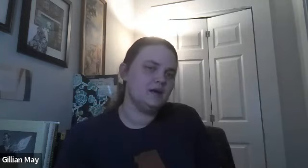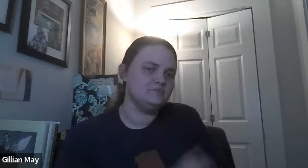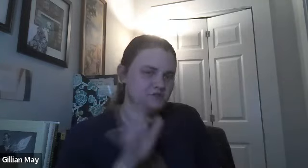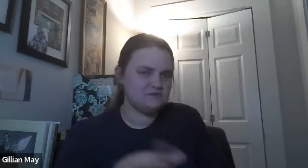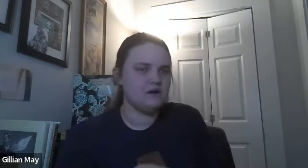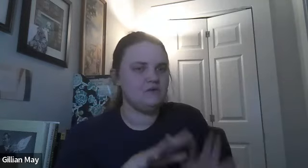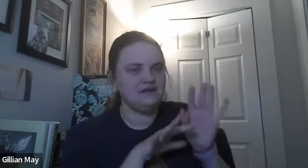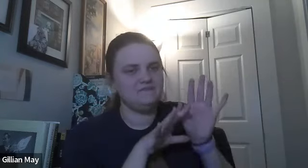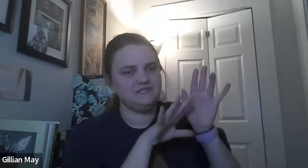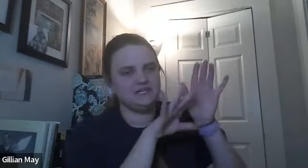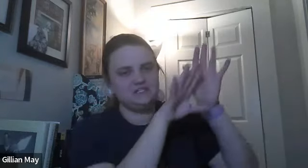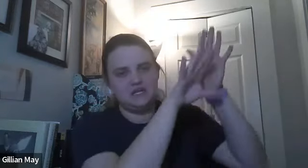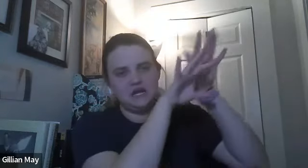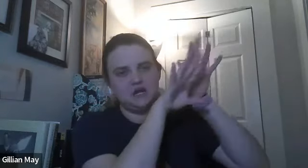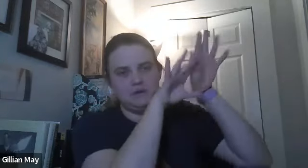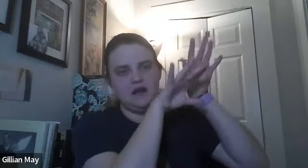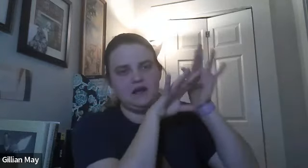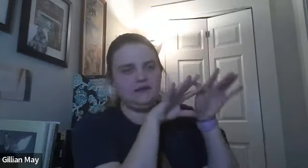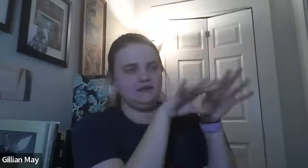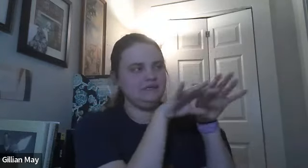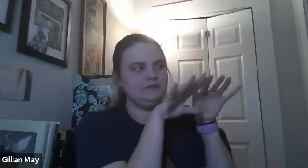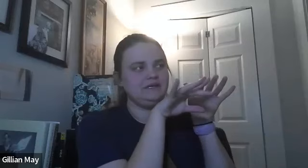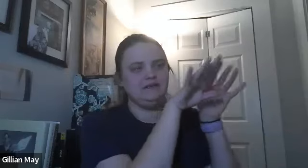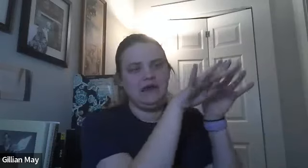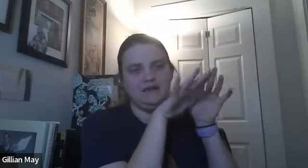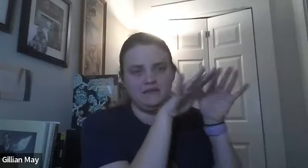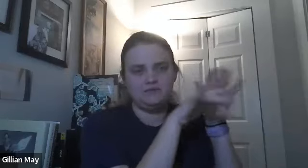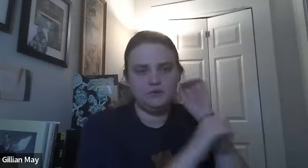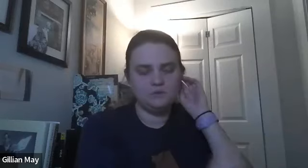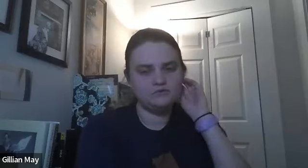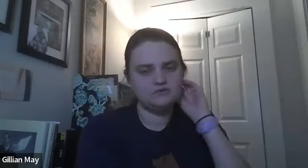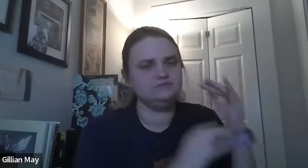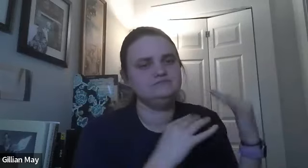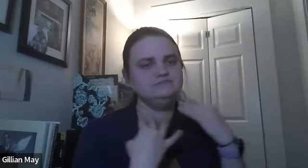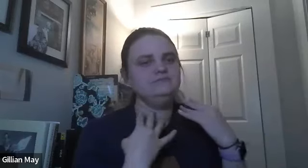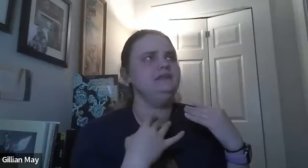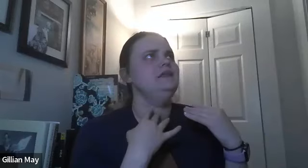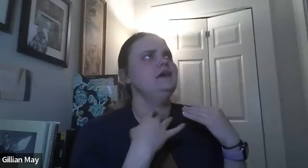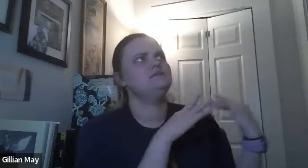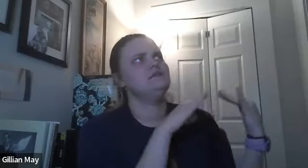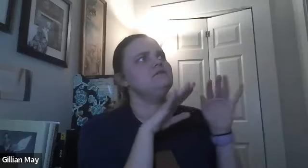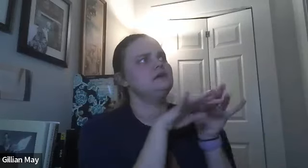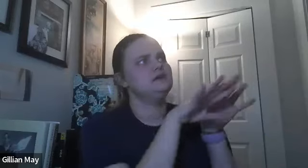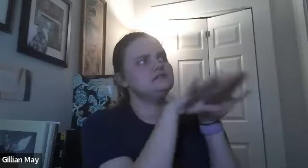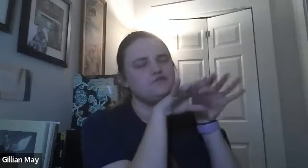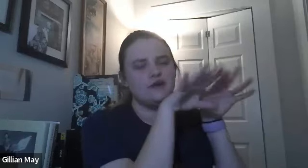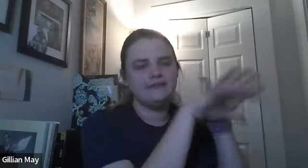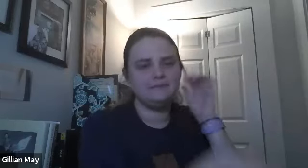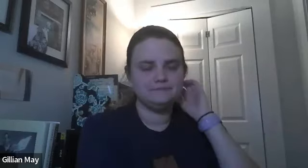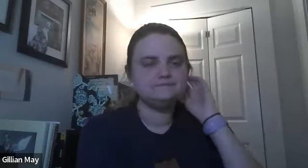So that's why I wanted to emphasize not going high, kind of keeping it eye level almost, or neck level, I guess, friendly.